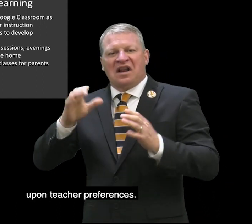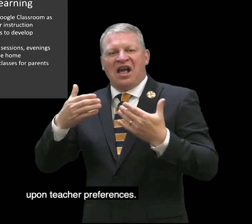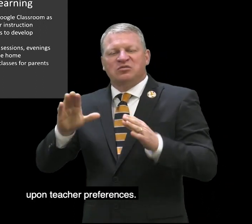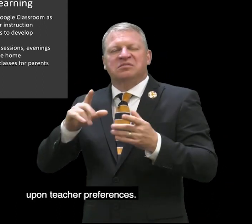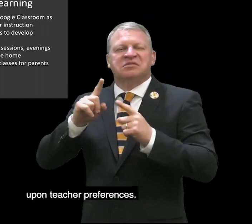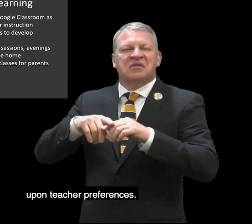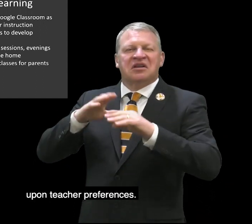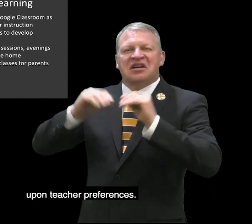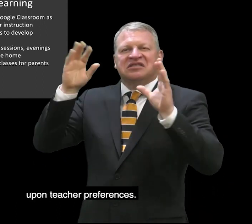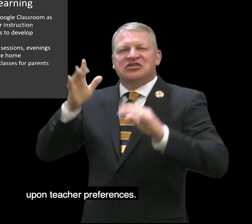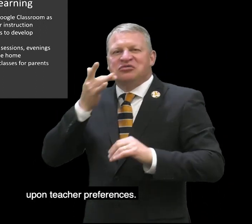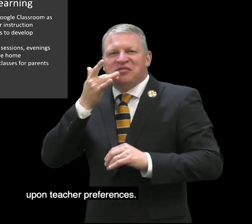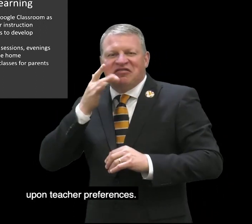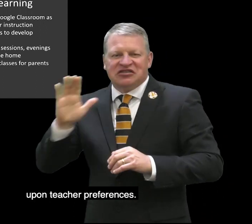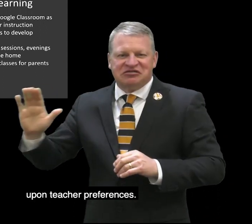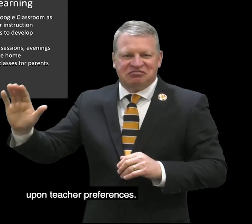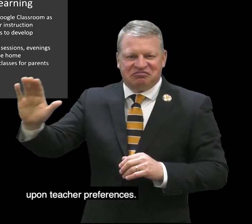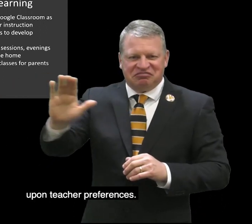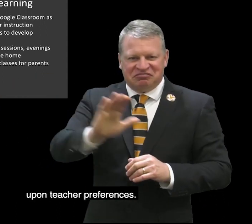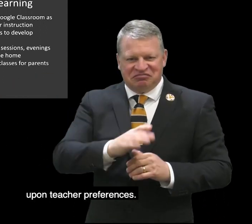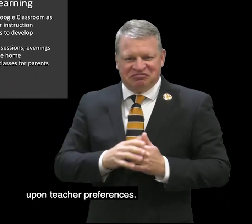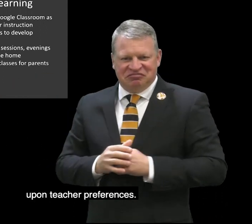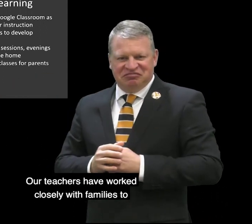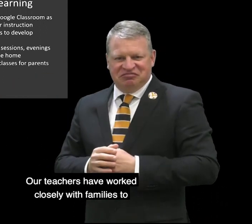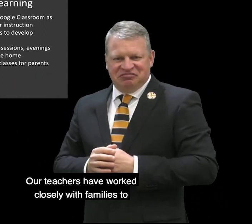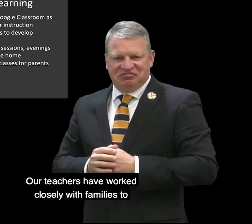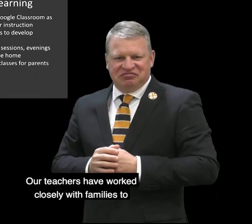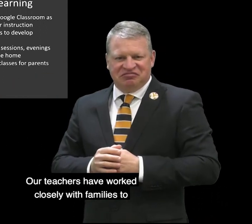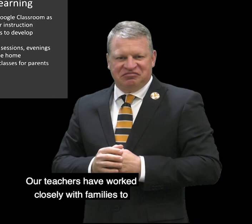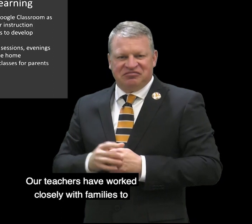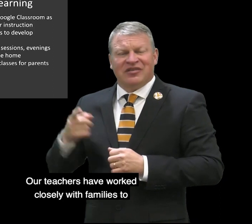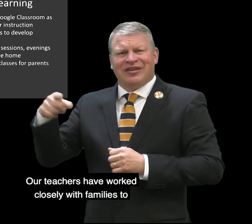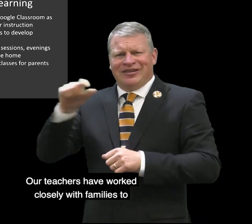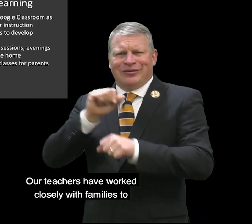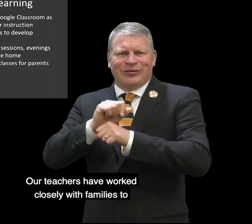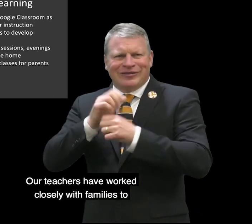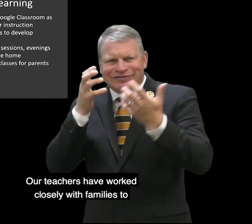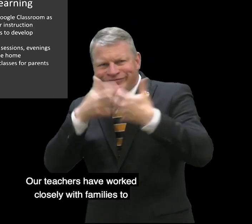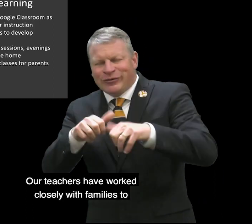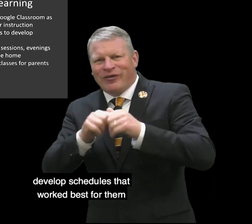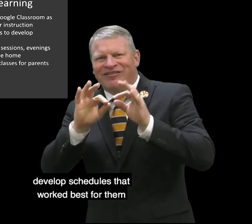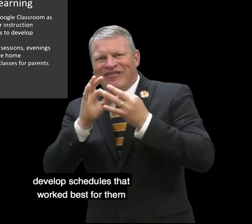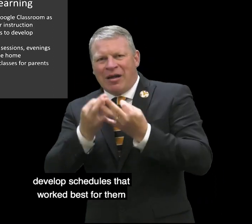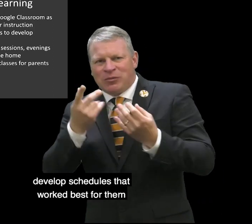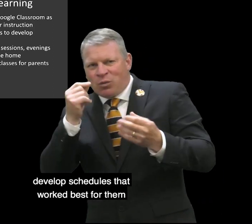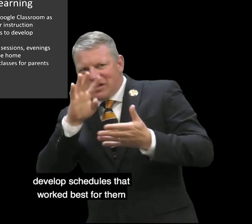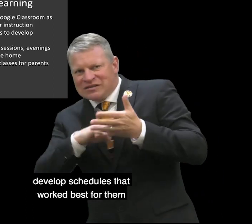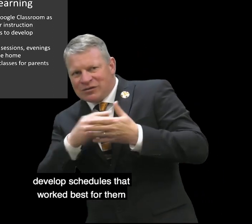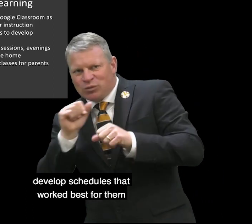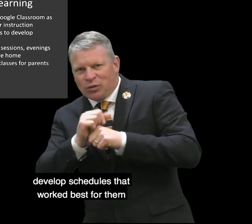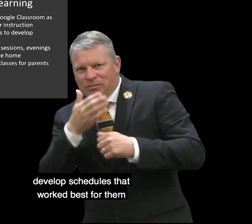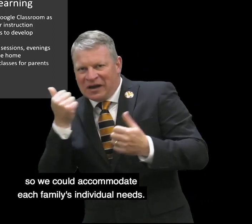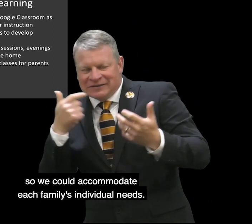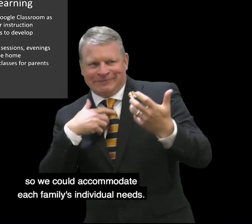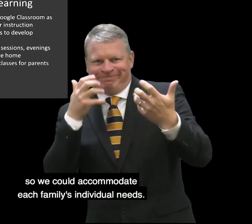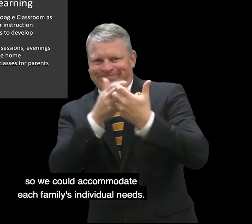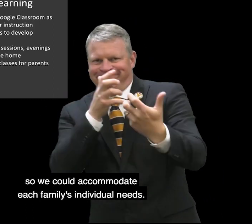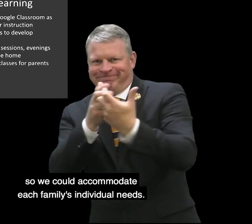Zoom or Google Classroom, depending upon teacher preferences. Our teachers have worked closely with families to develop schedules that